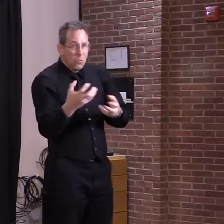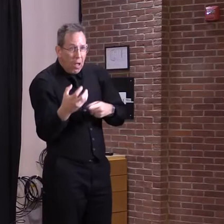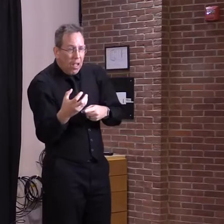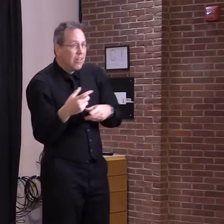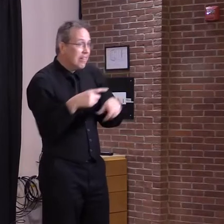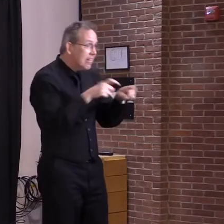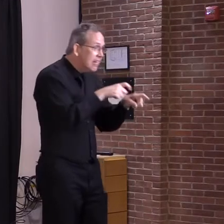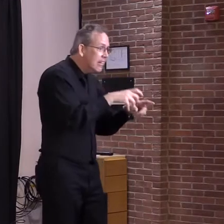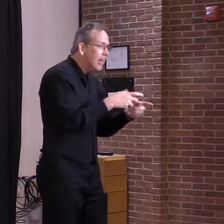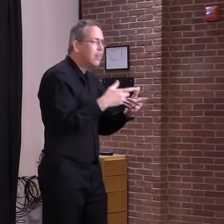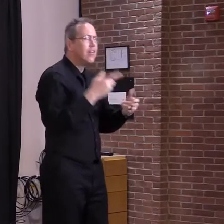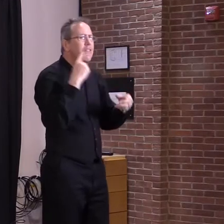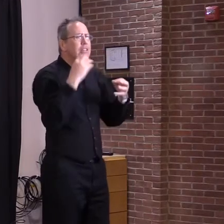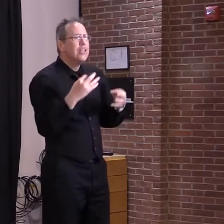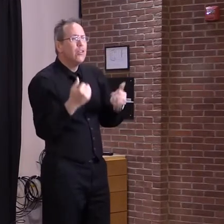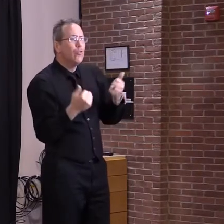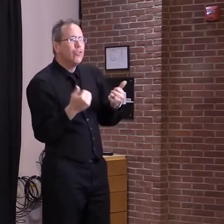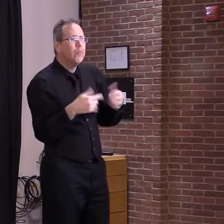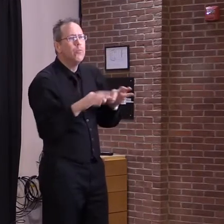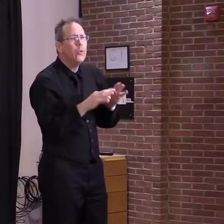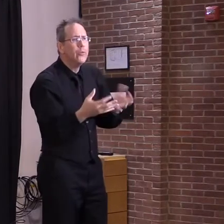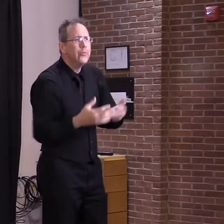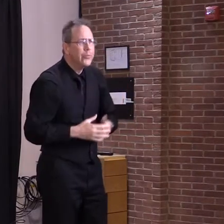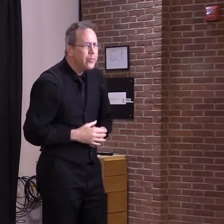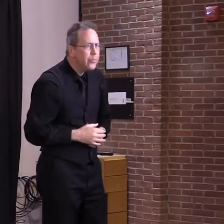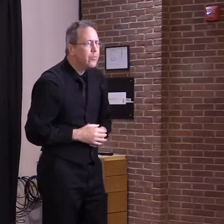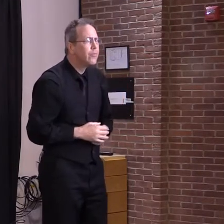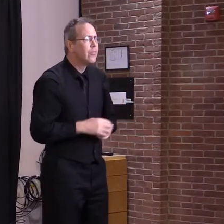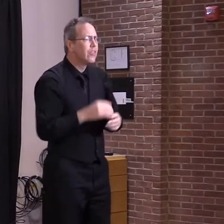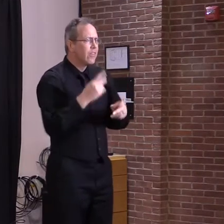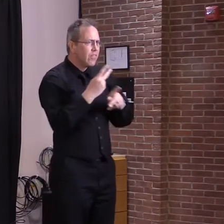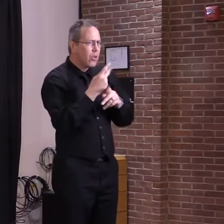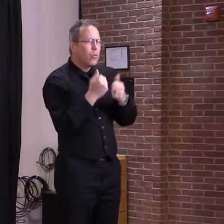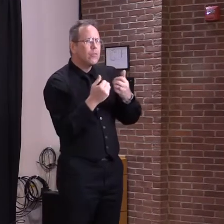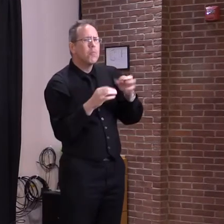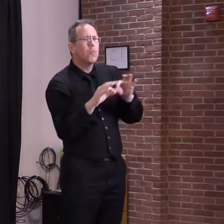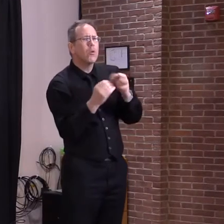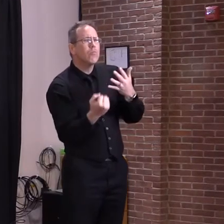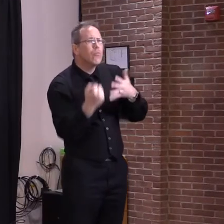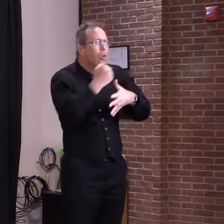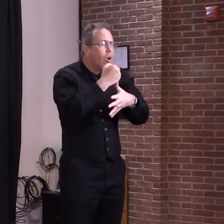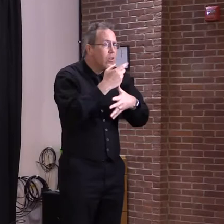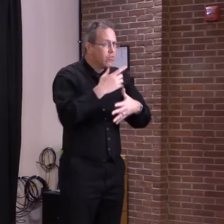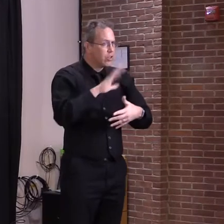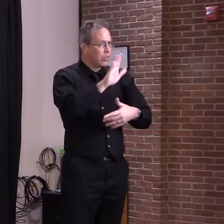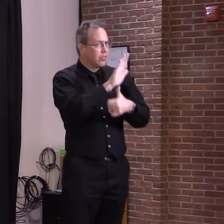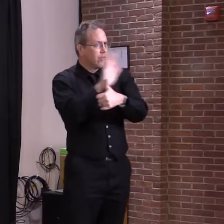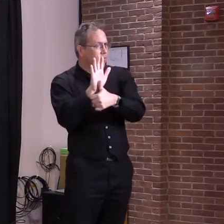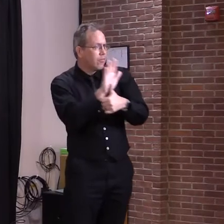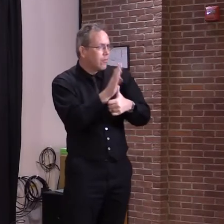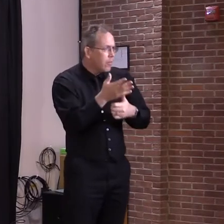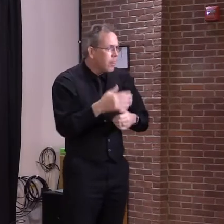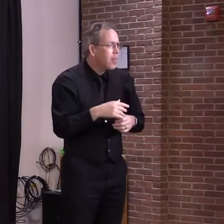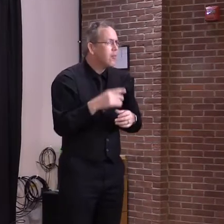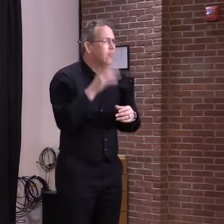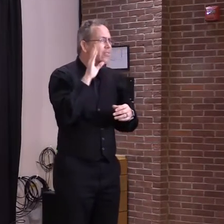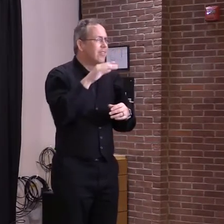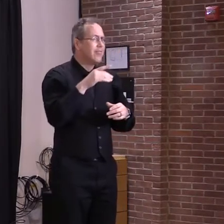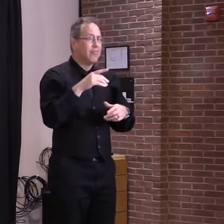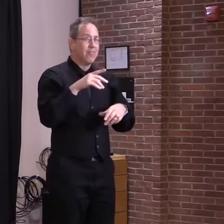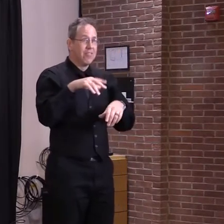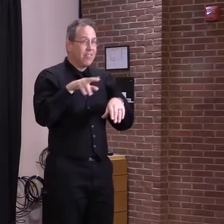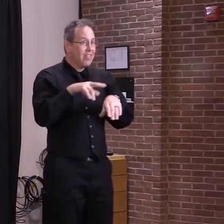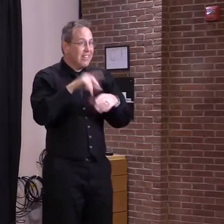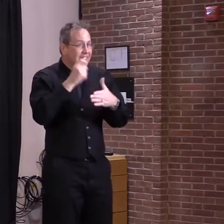do we just want it? And we have to prioritize that. But to increase taxes right now, I think most Vermonters